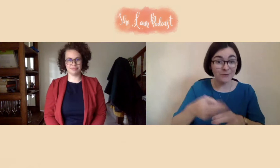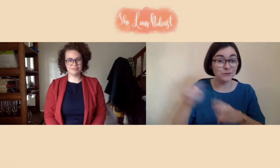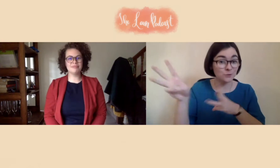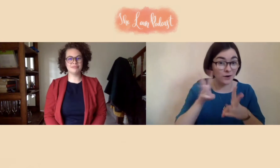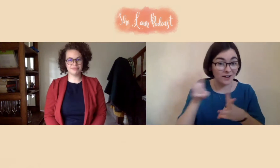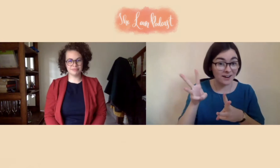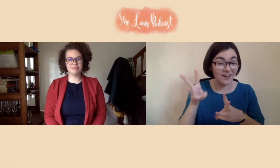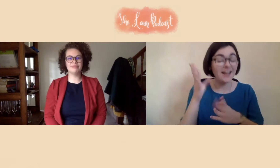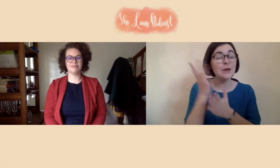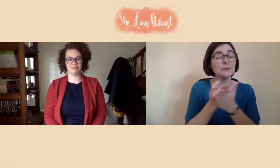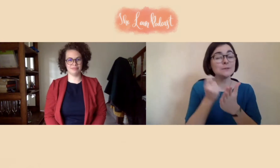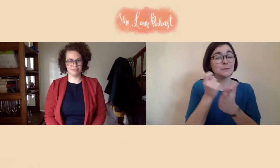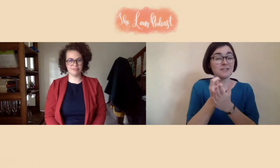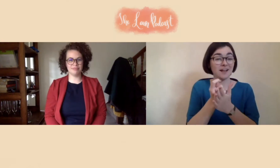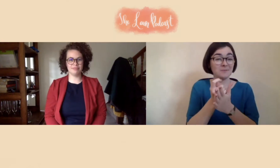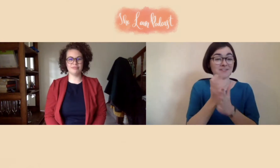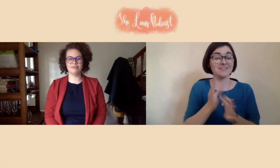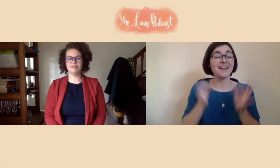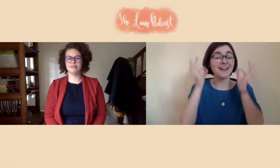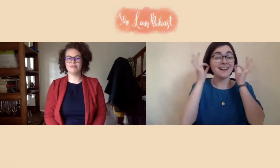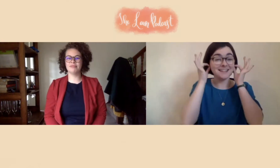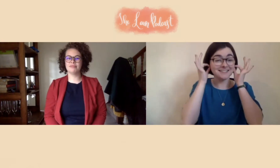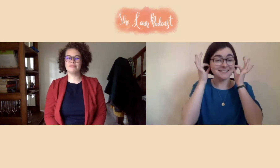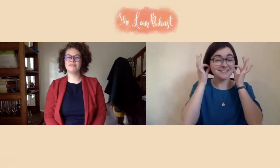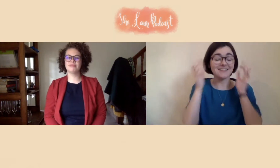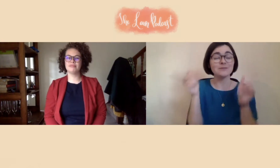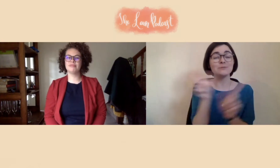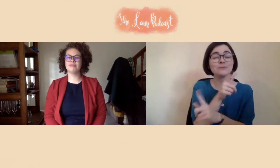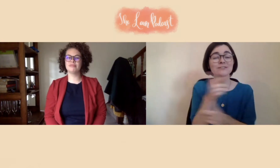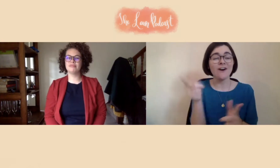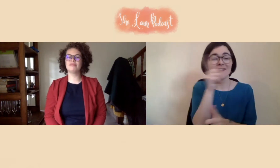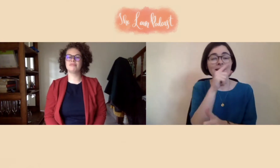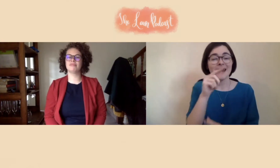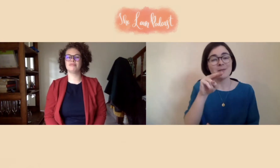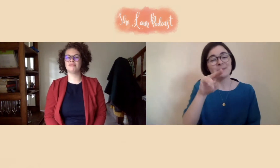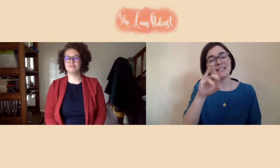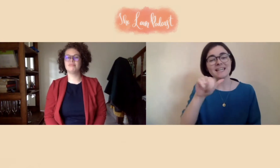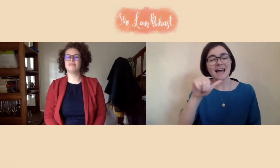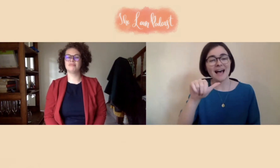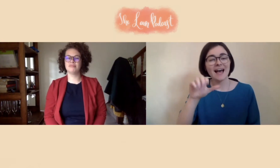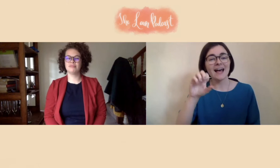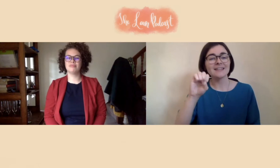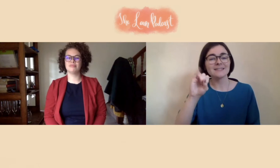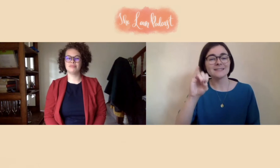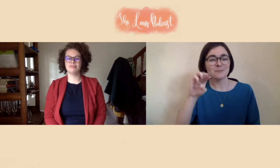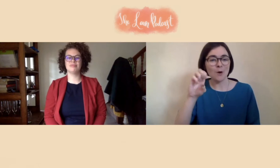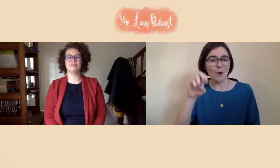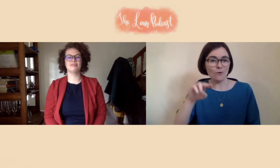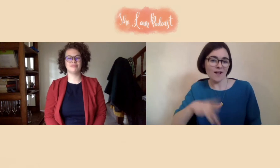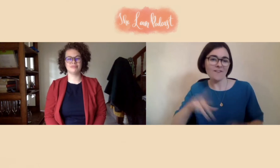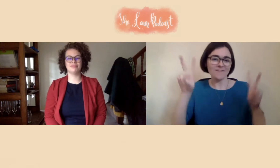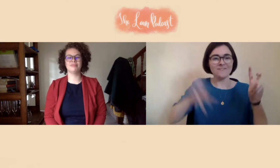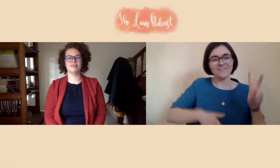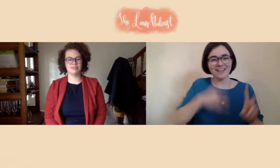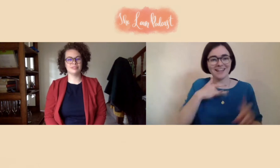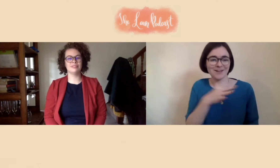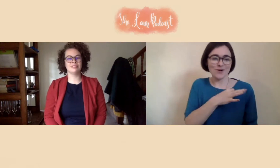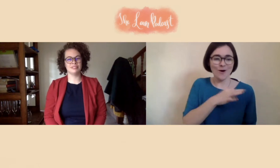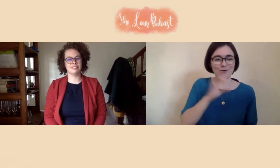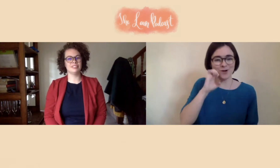to Nina Simone Feeling Good when I'm going to a job that I'm worried about or a bit stressed about or if it's very important because it makes me feel